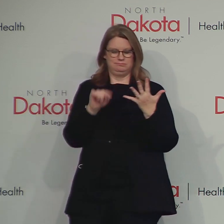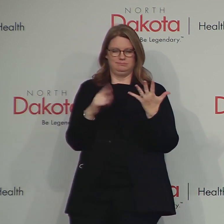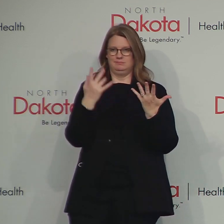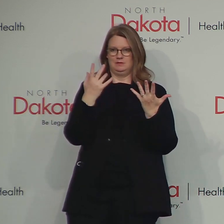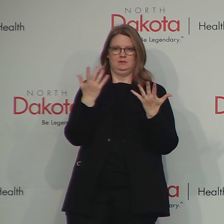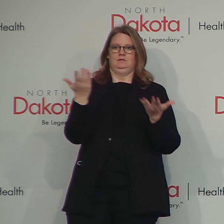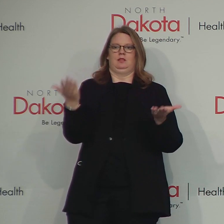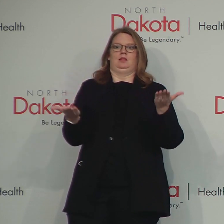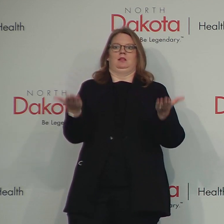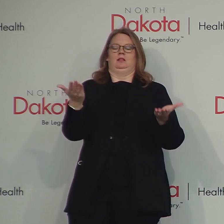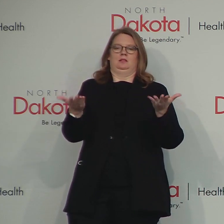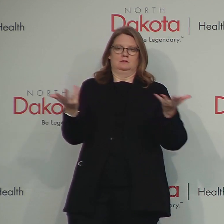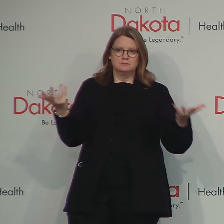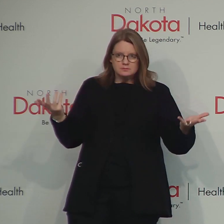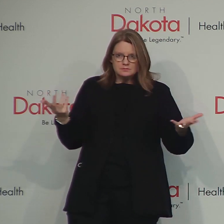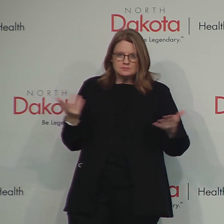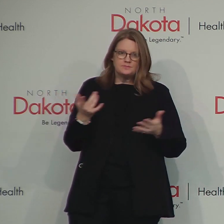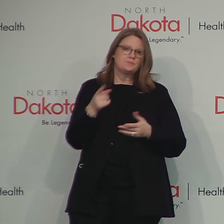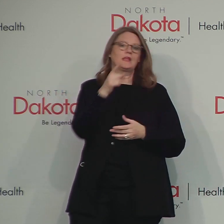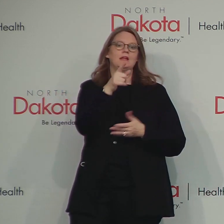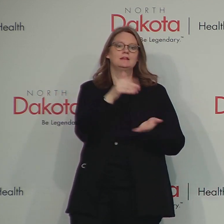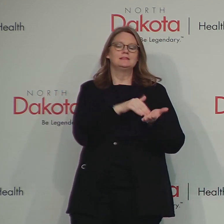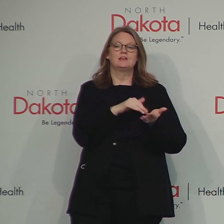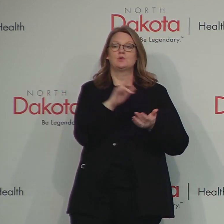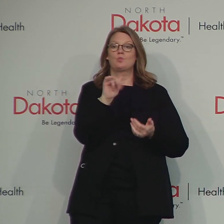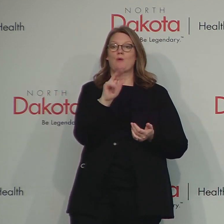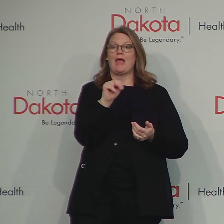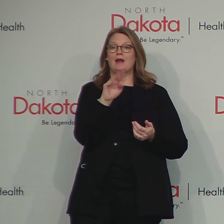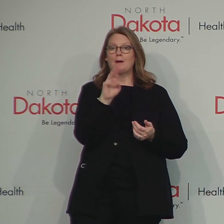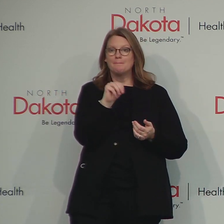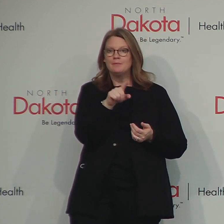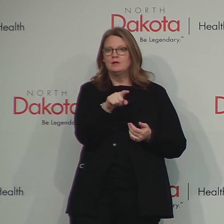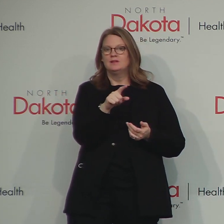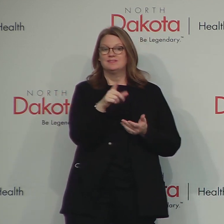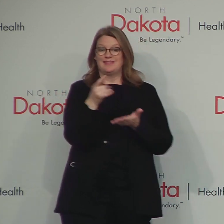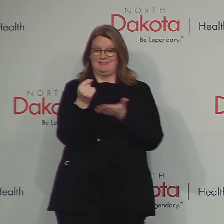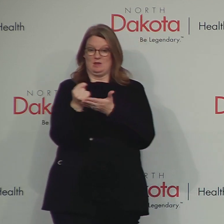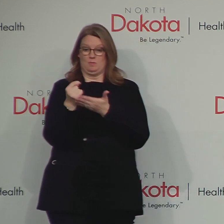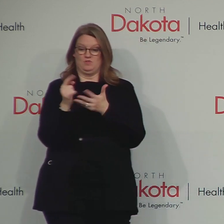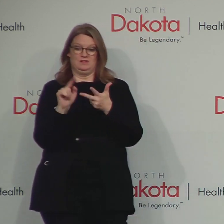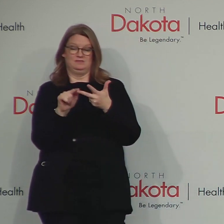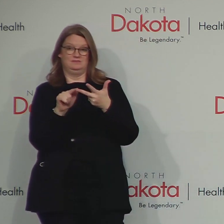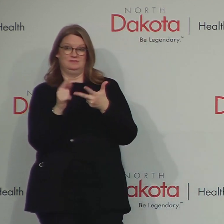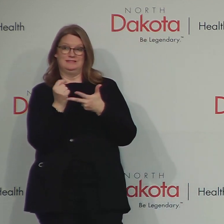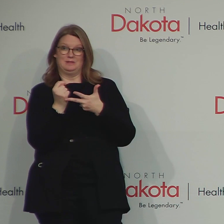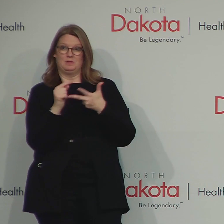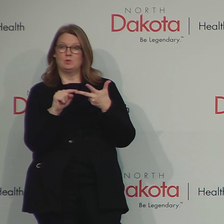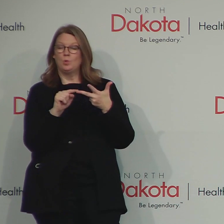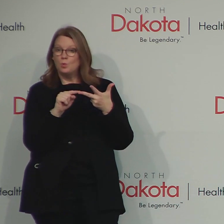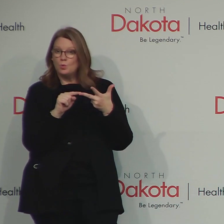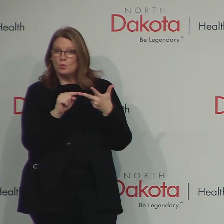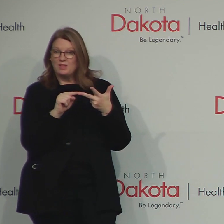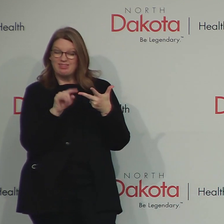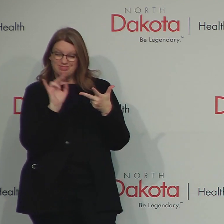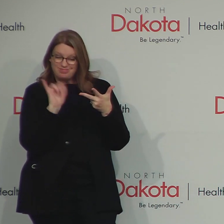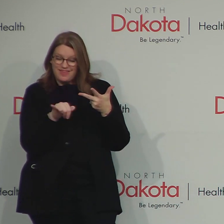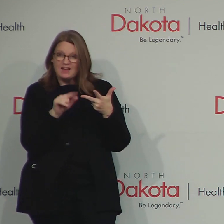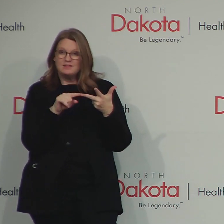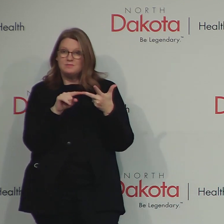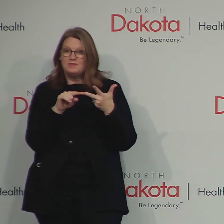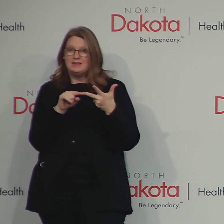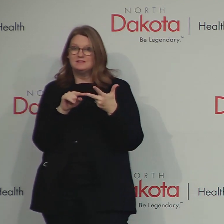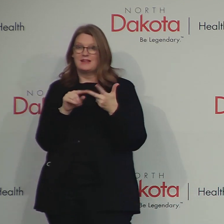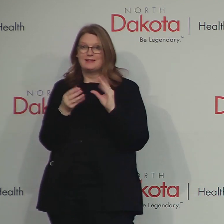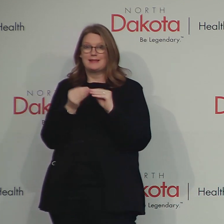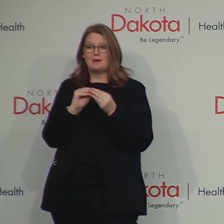livelihoods. The therapeutics you heard from Dr. Ranum, I mean, again, that is something that could really drive hospitalizations down and